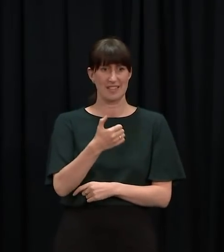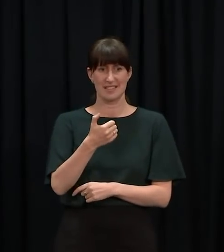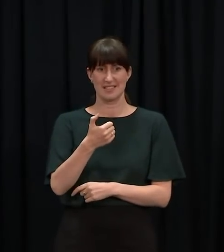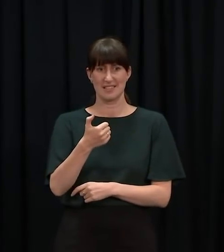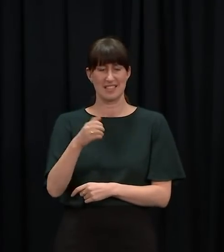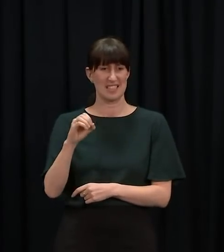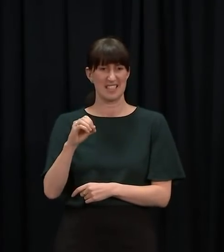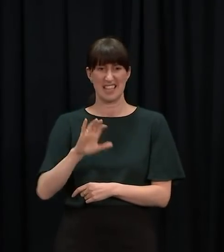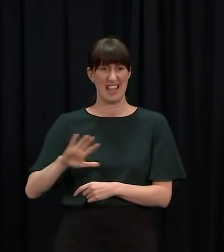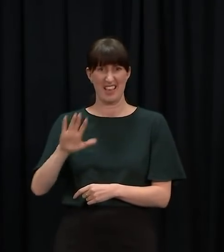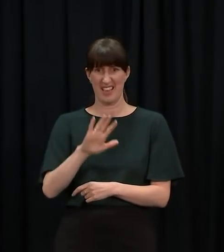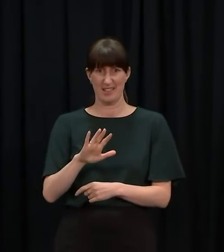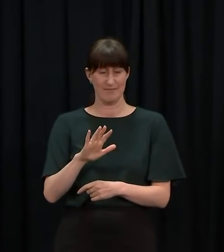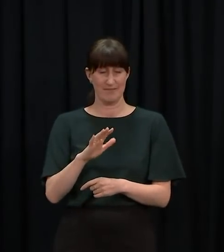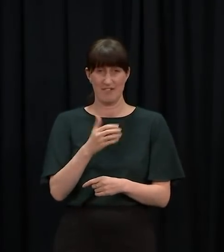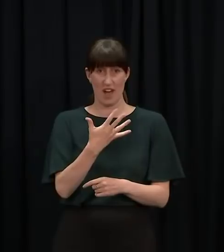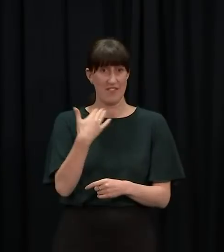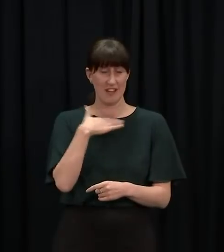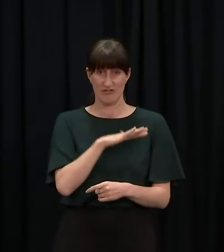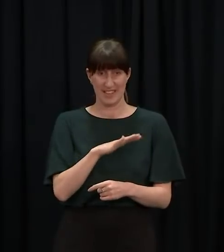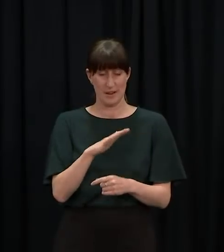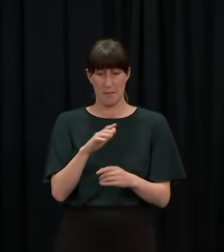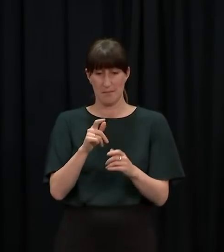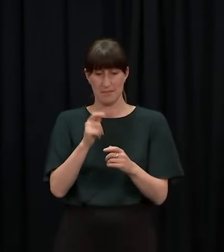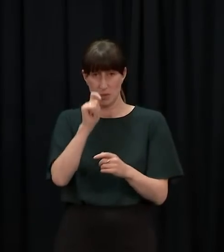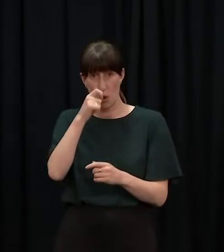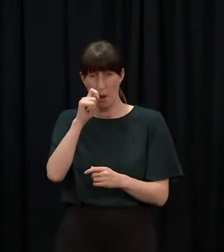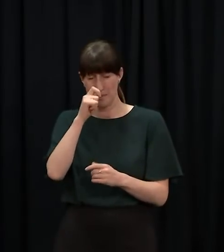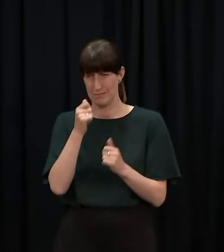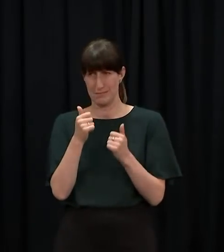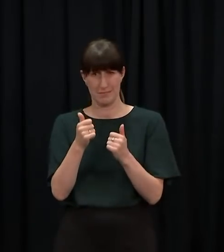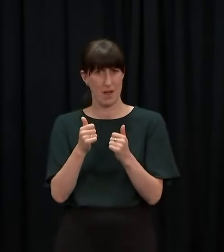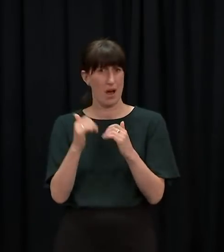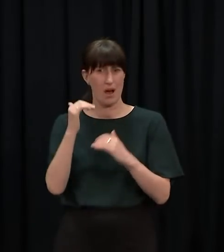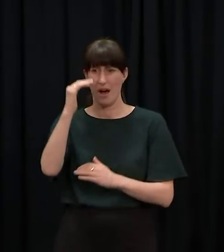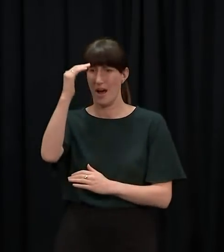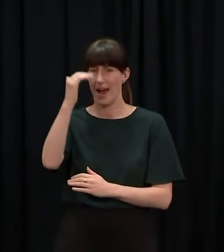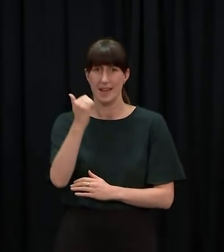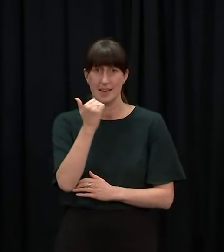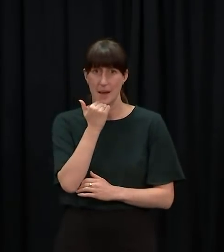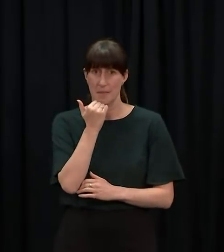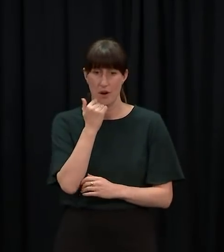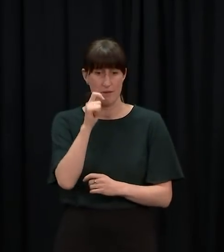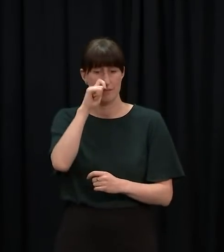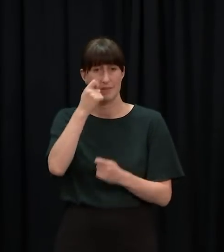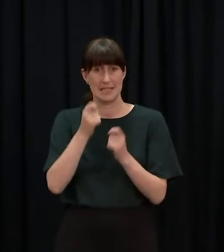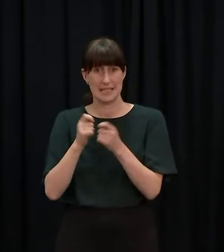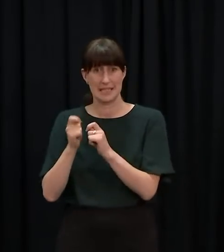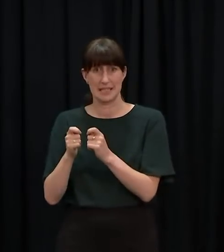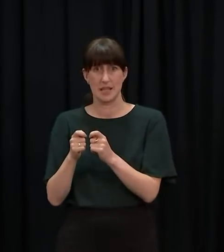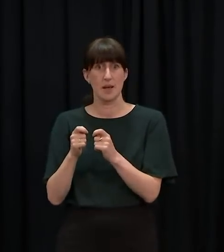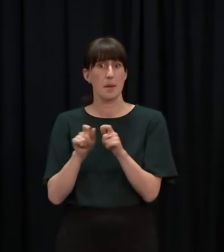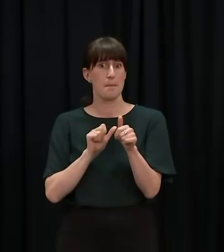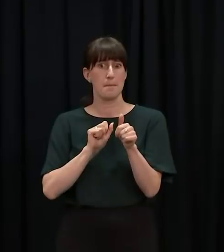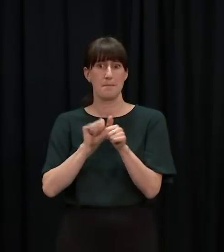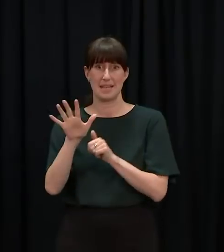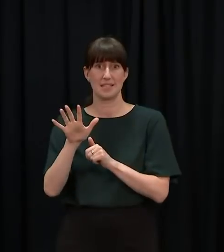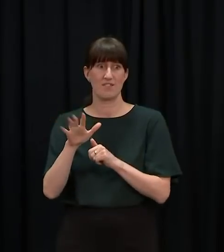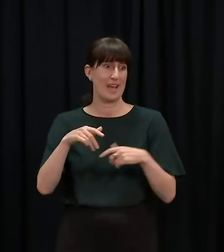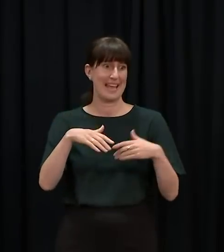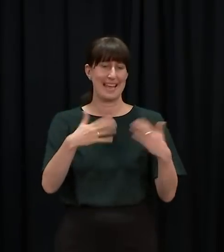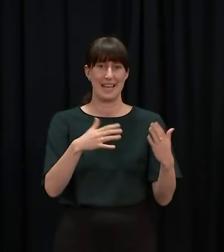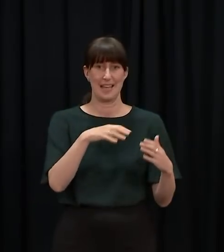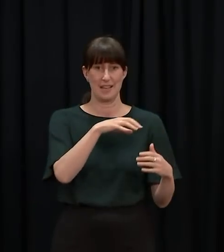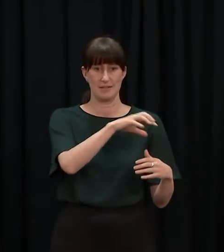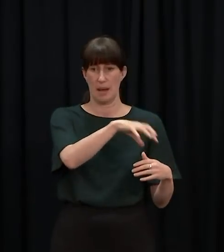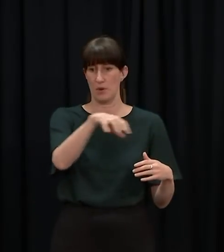Since the 1st of September, Clover Park has got the highest number of swabs and the highest proportion of any suburb in South Auckland. In fact,